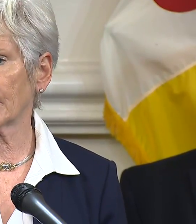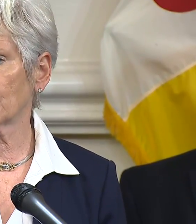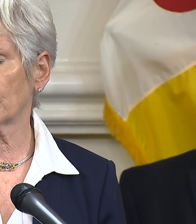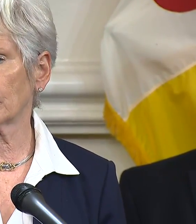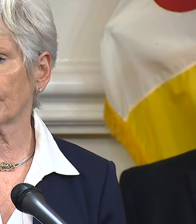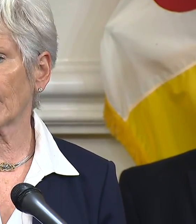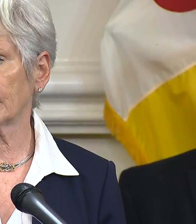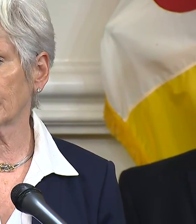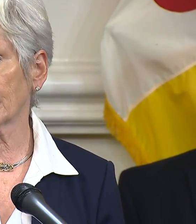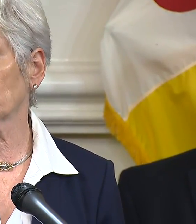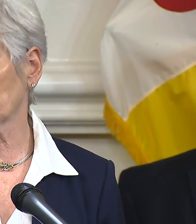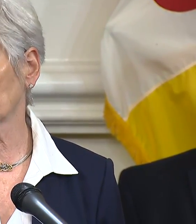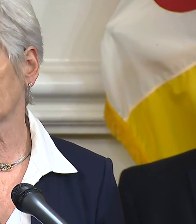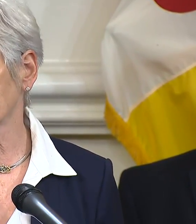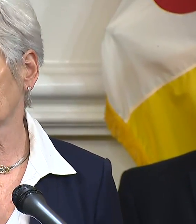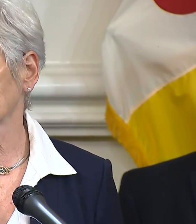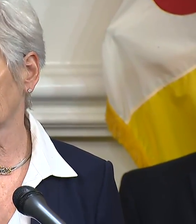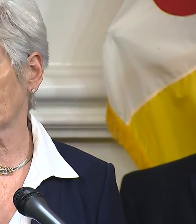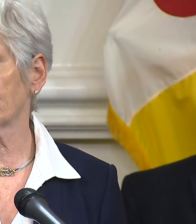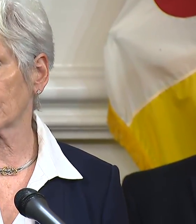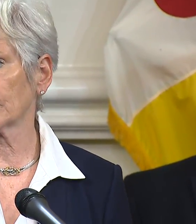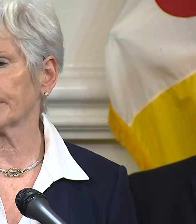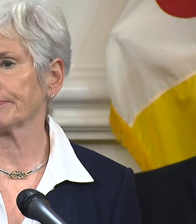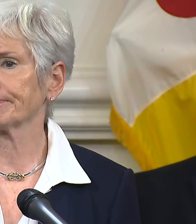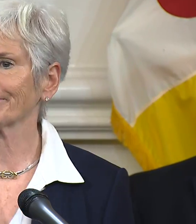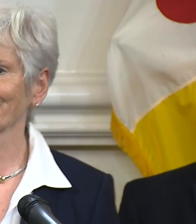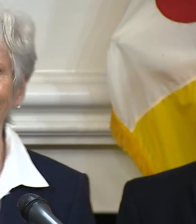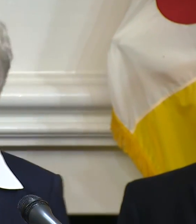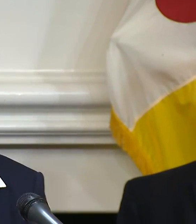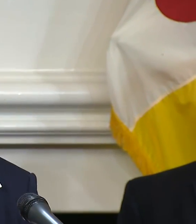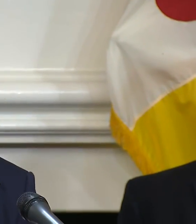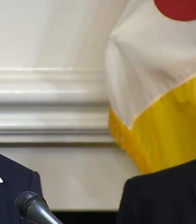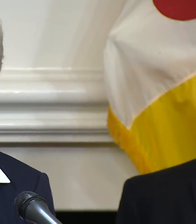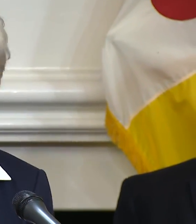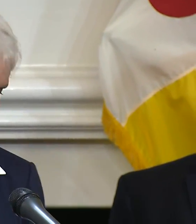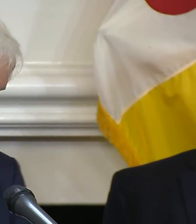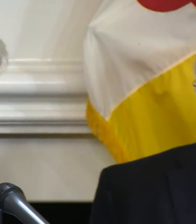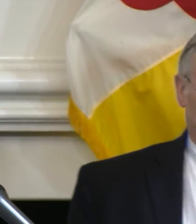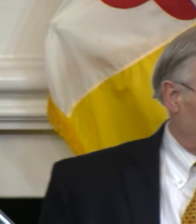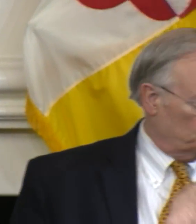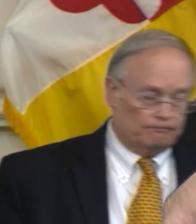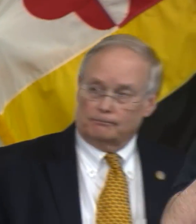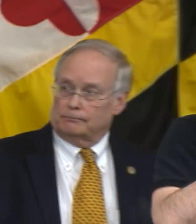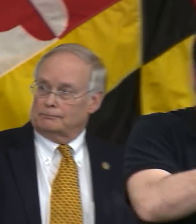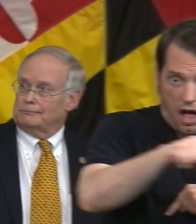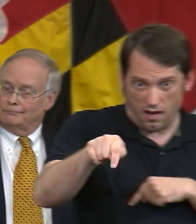investigation findings that would warrant testing in that facility. Thank you. Thank you.